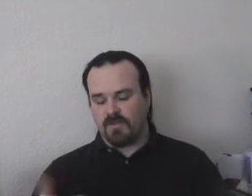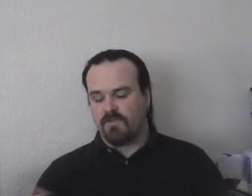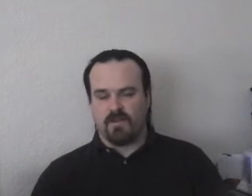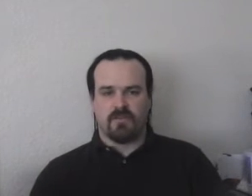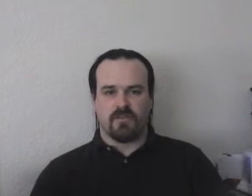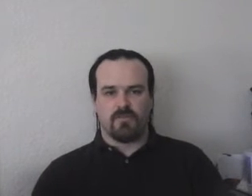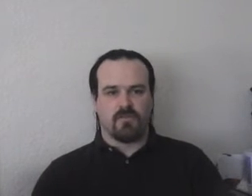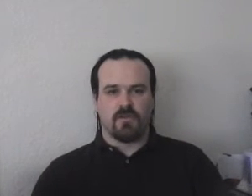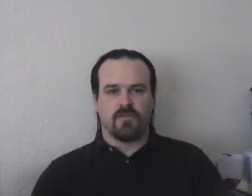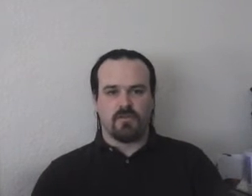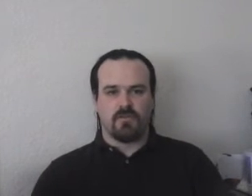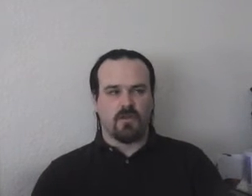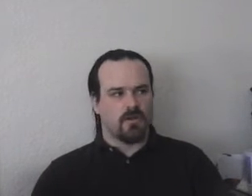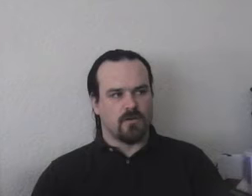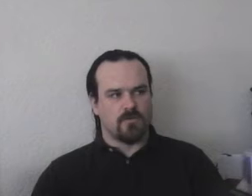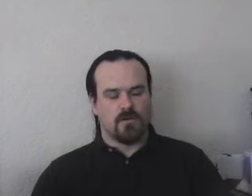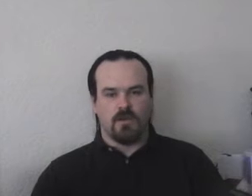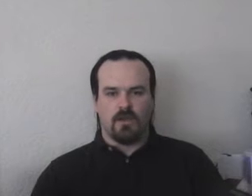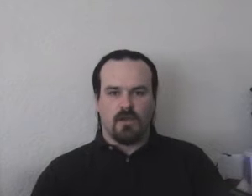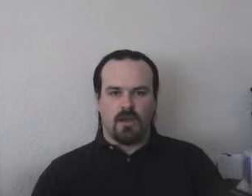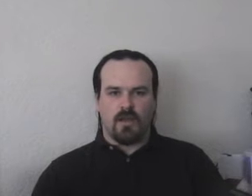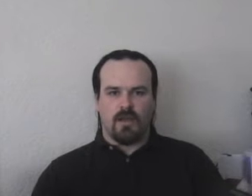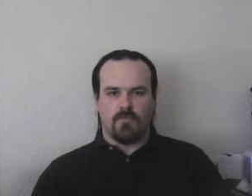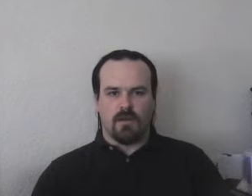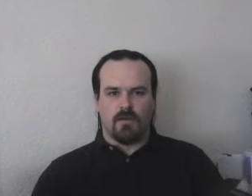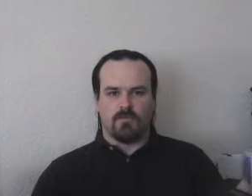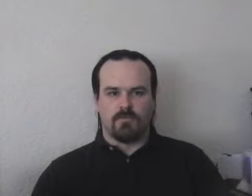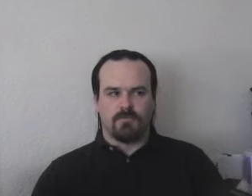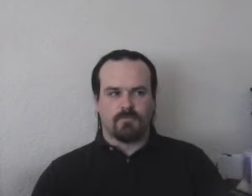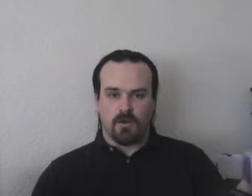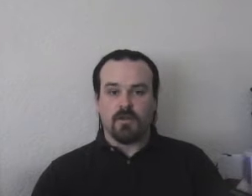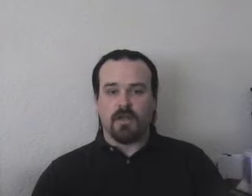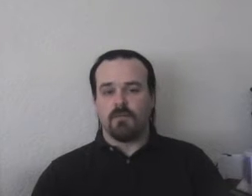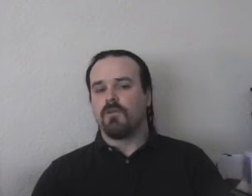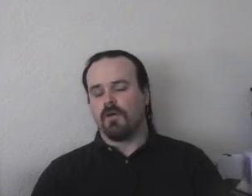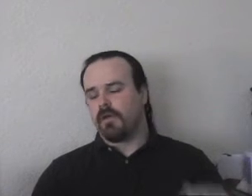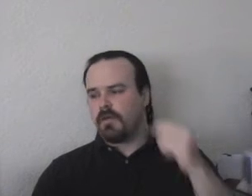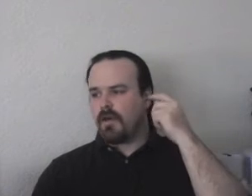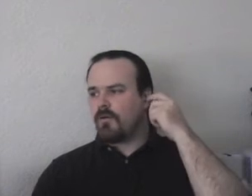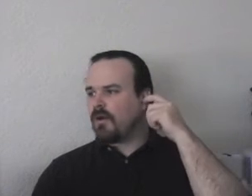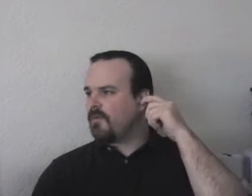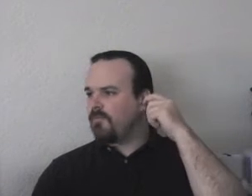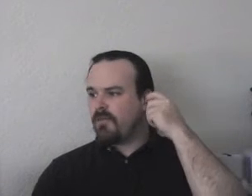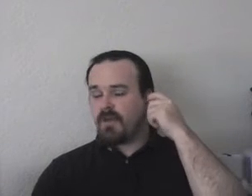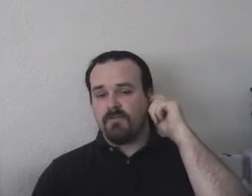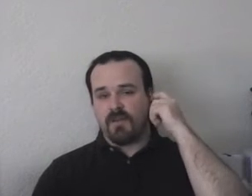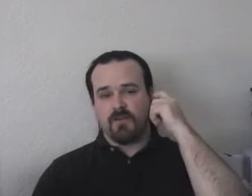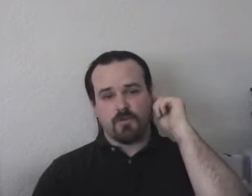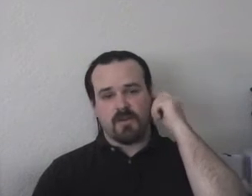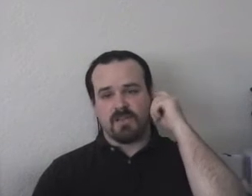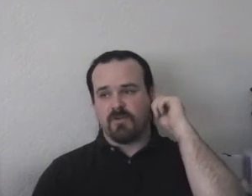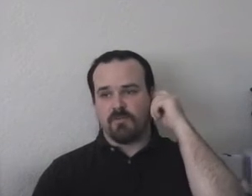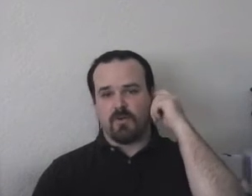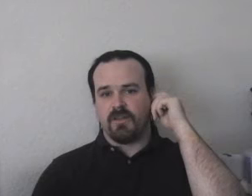myself, obviously. For those of you that don't know, I am currently unemployed. Now, I've made many videos where I've said I'm unemployed, and that